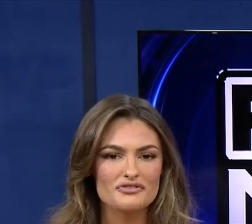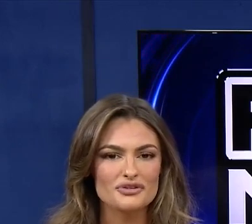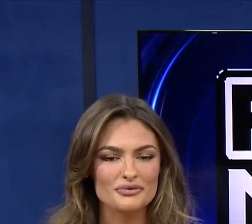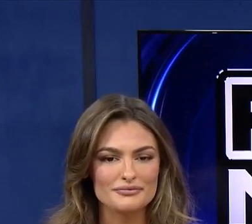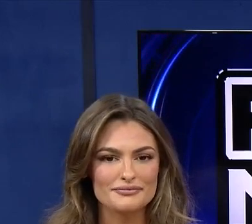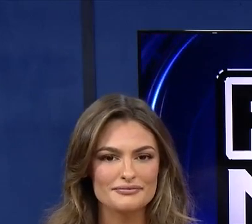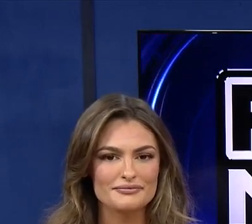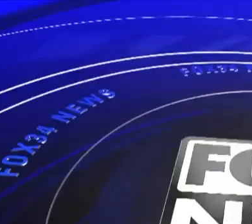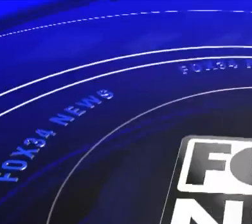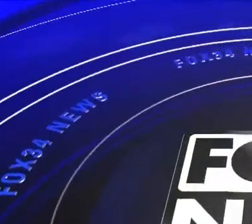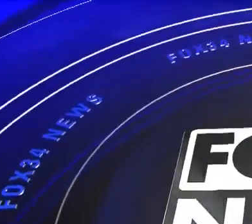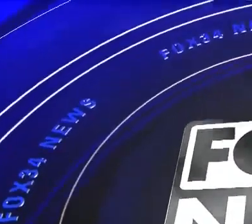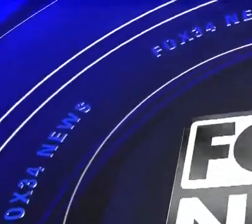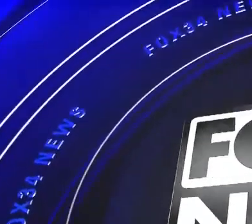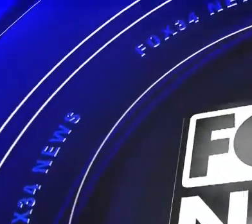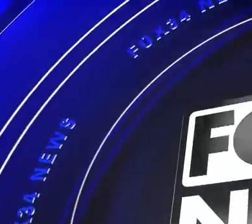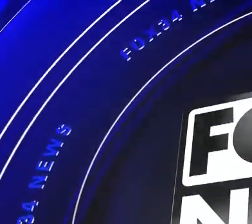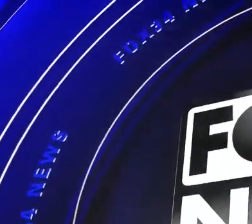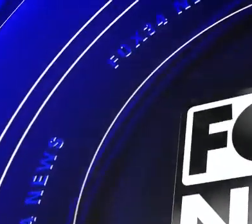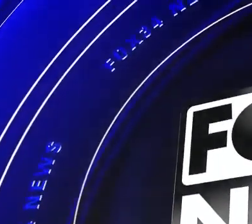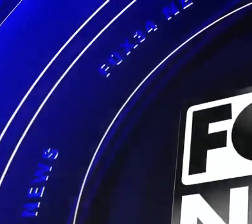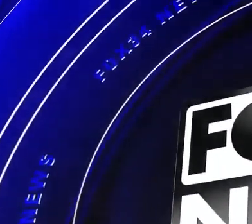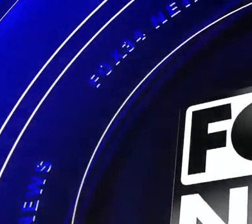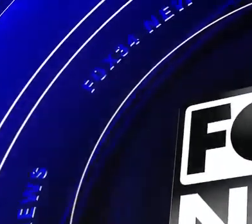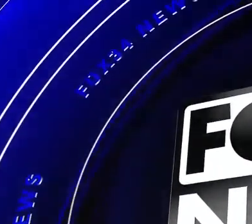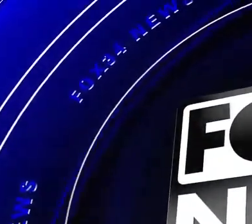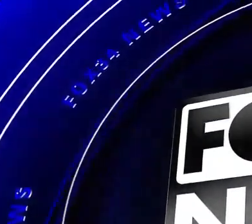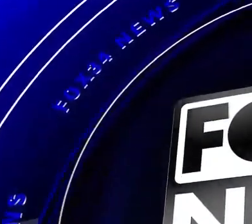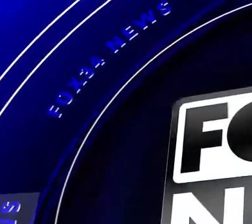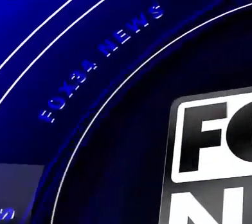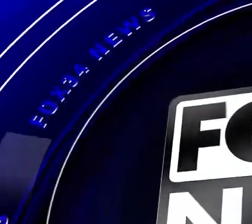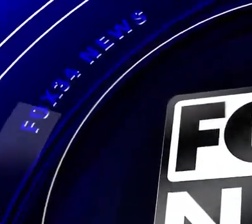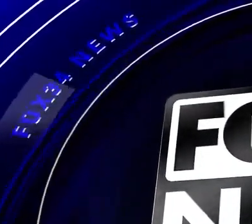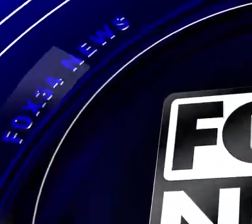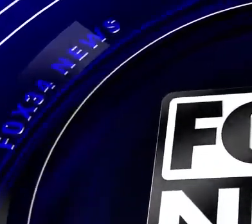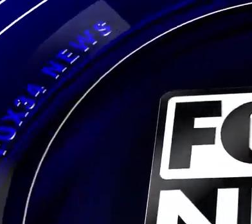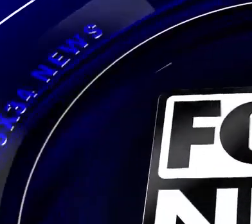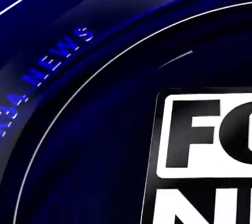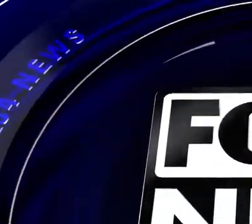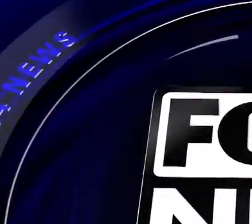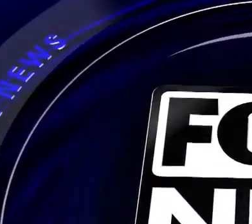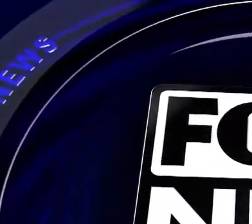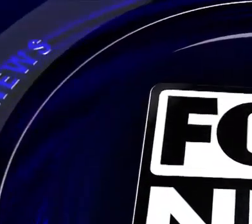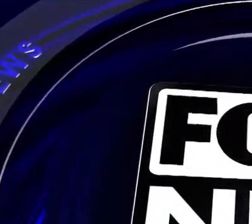Have a great afternoon. This has been a Fox 34 News special report.